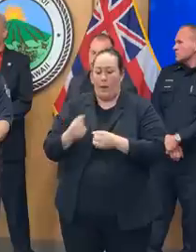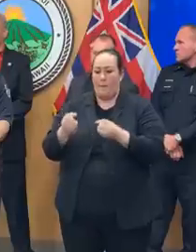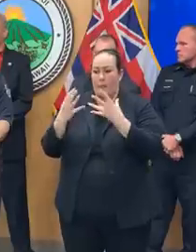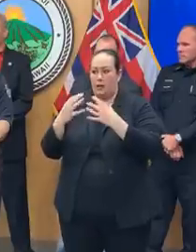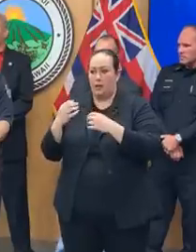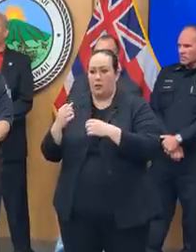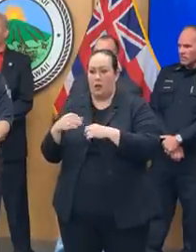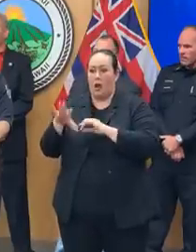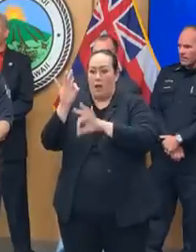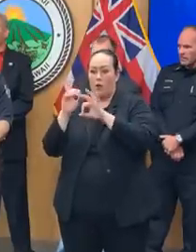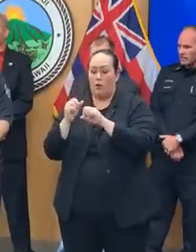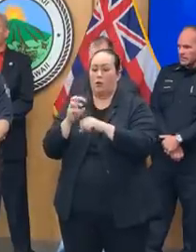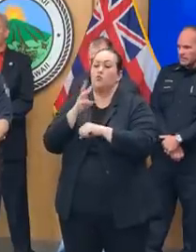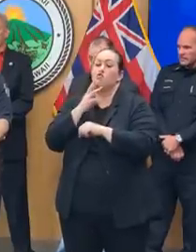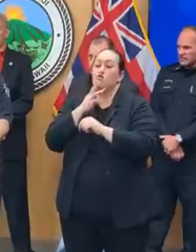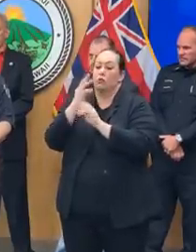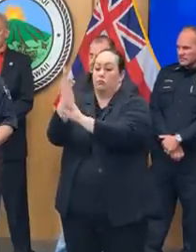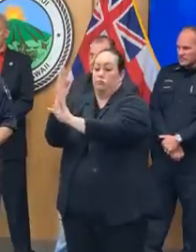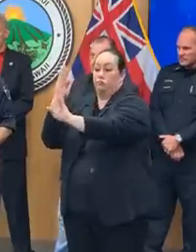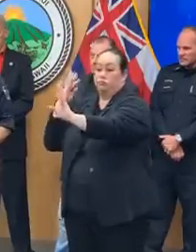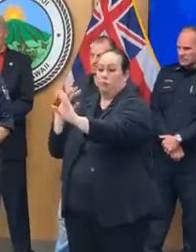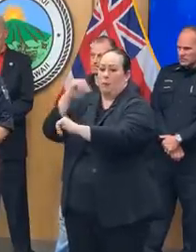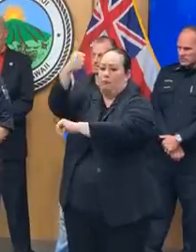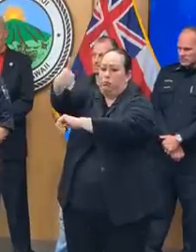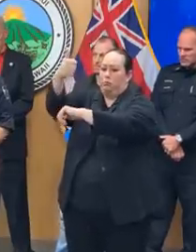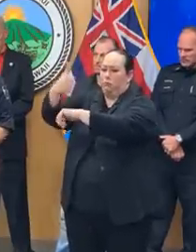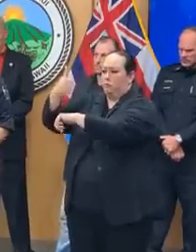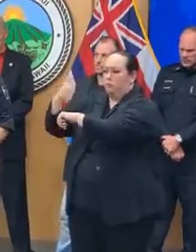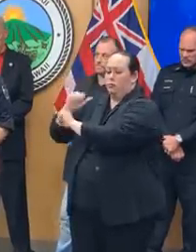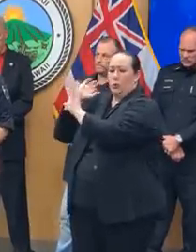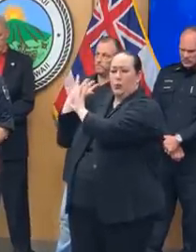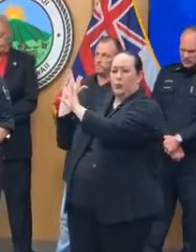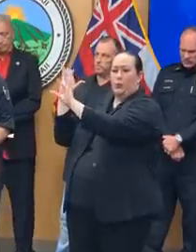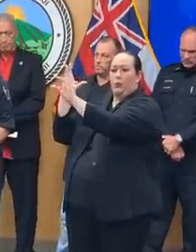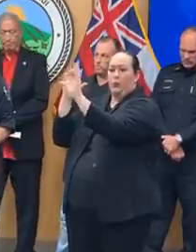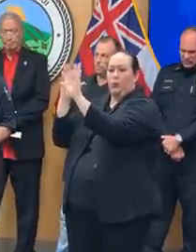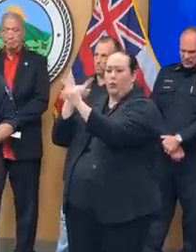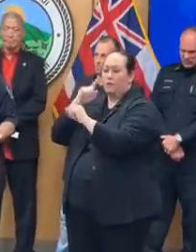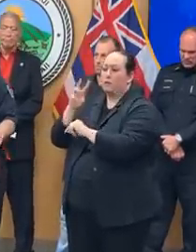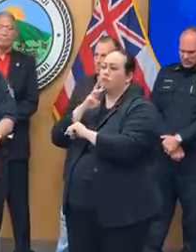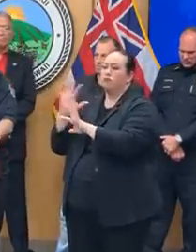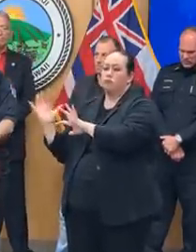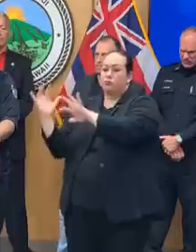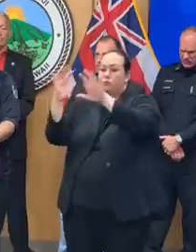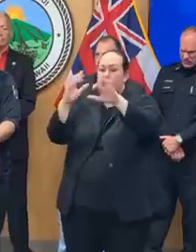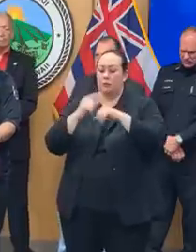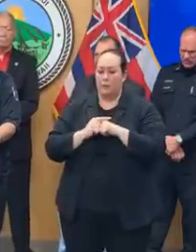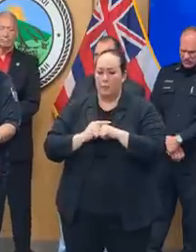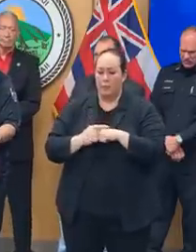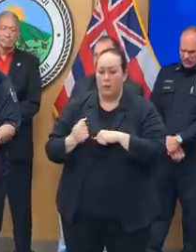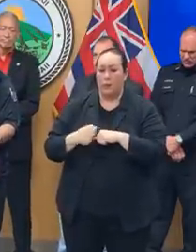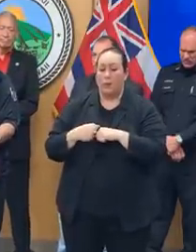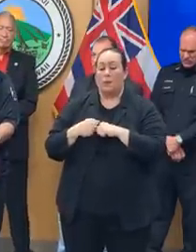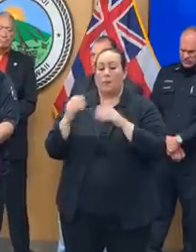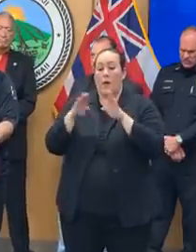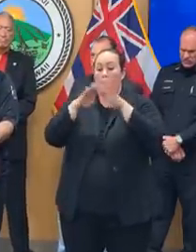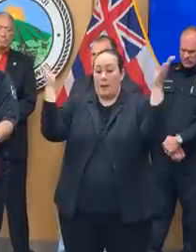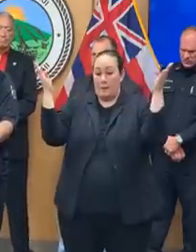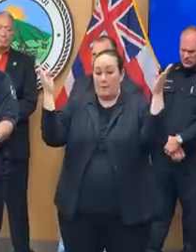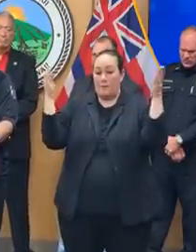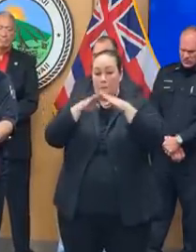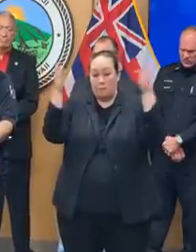all of them are found on the coastline. The public is trained to seek higher ground in the event that the siren is sounded. In fact,